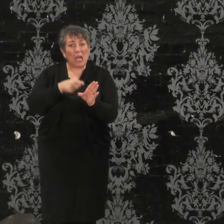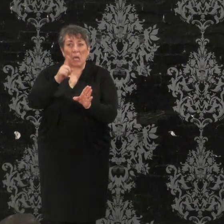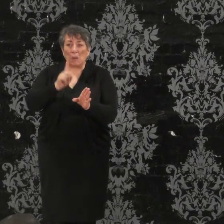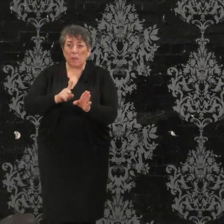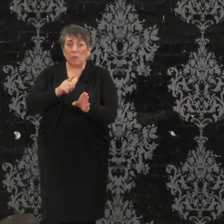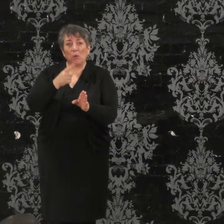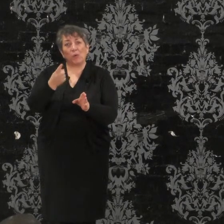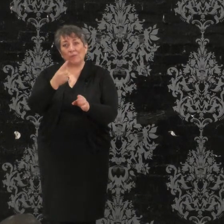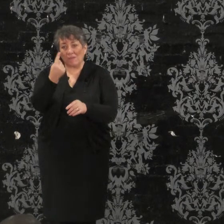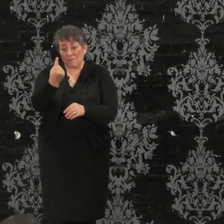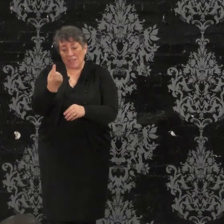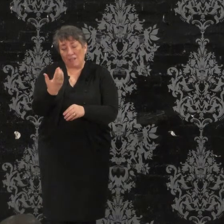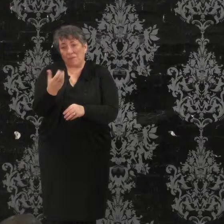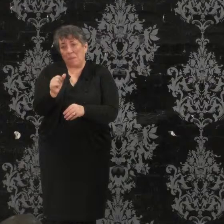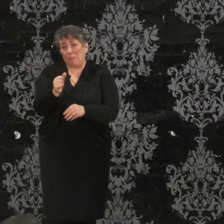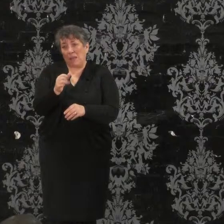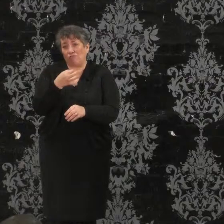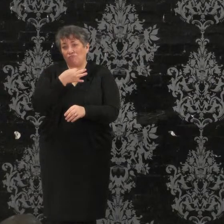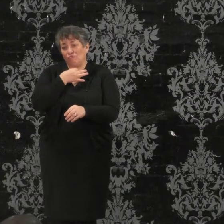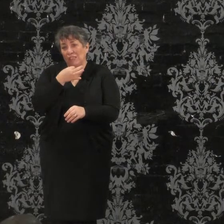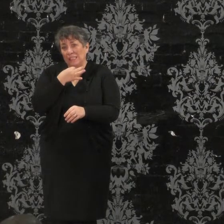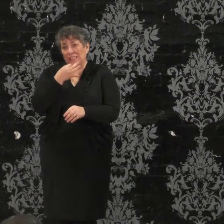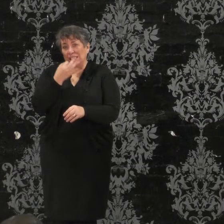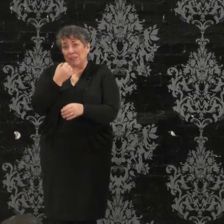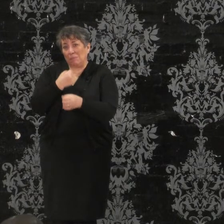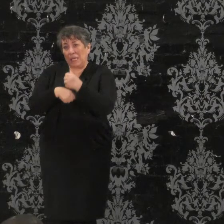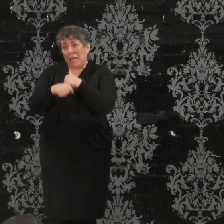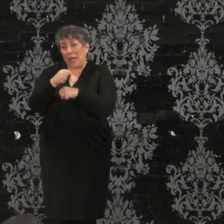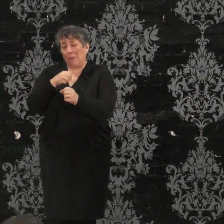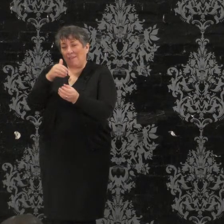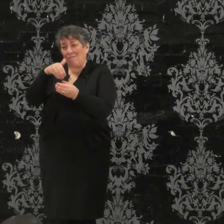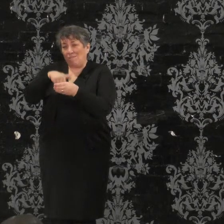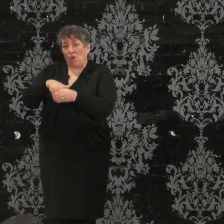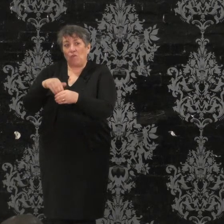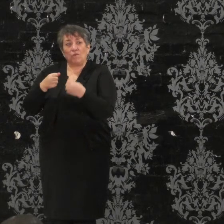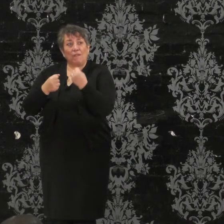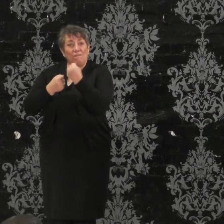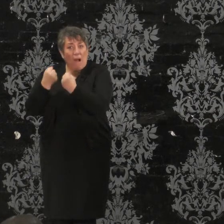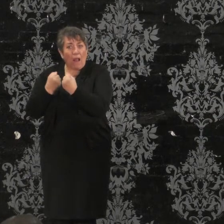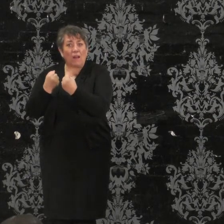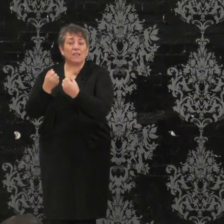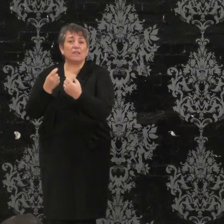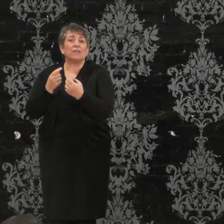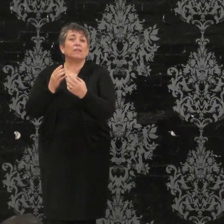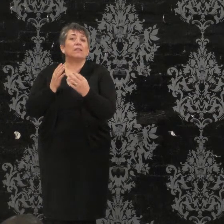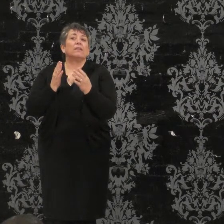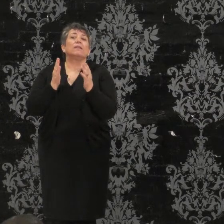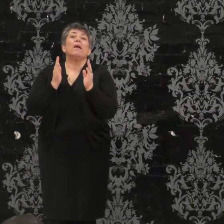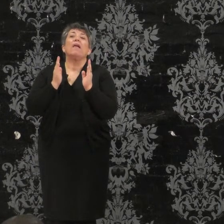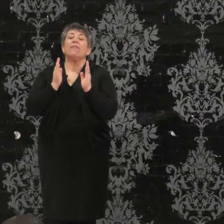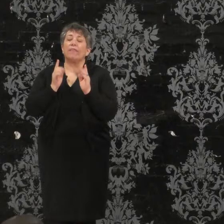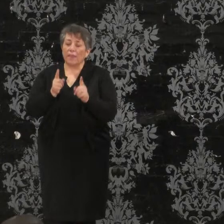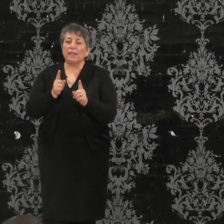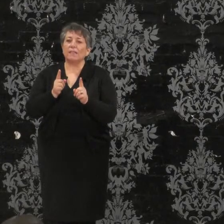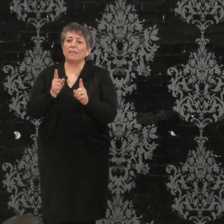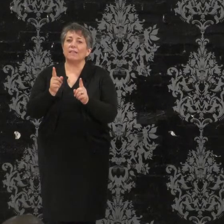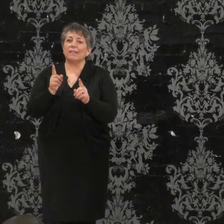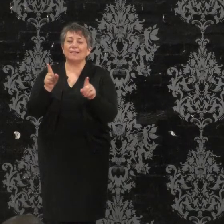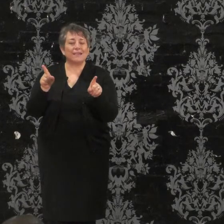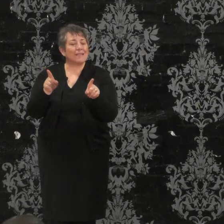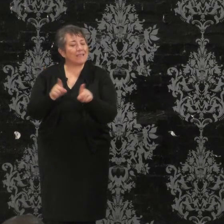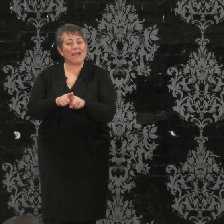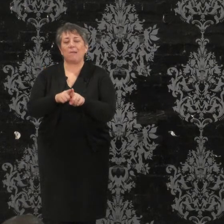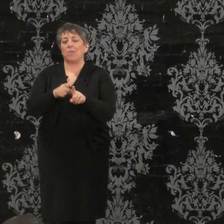caught up in violence. And this is exactly the kind of initiative we need to see in other parts of